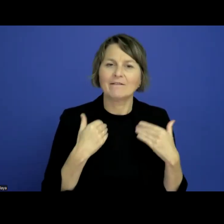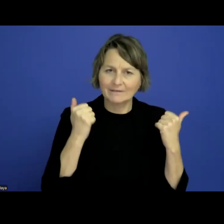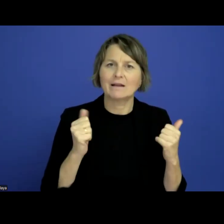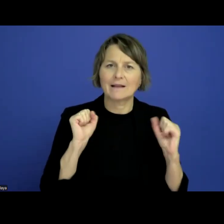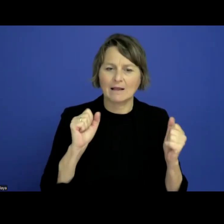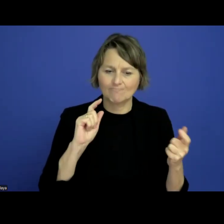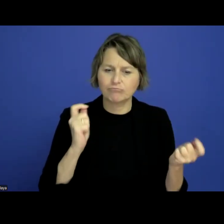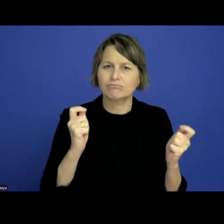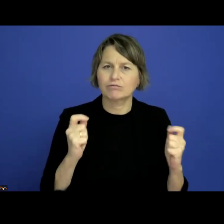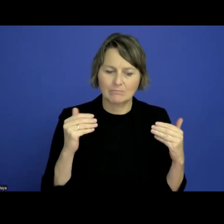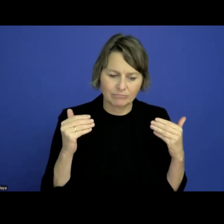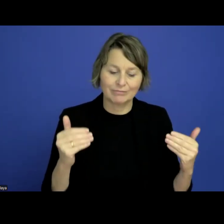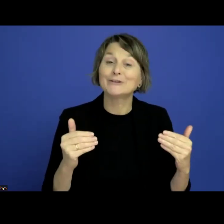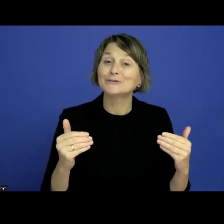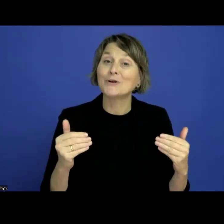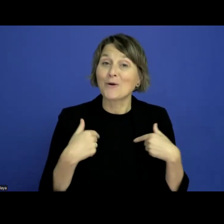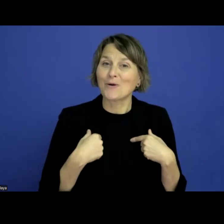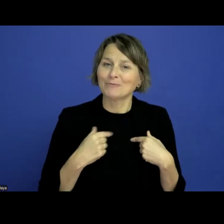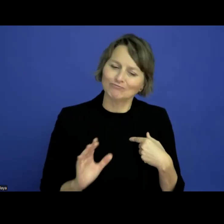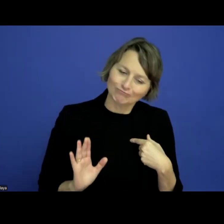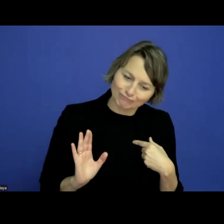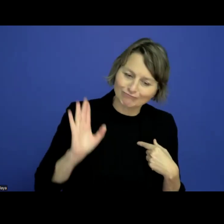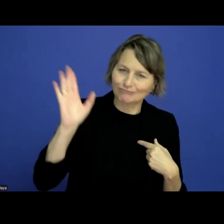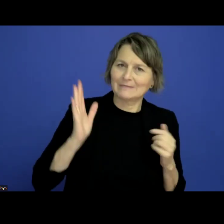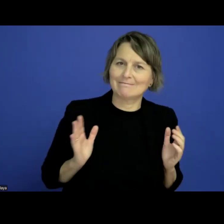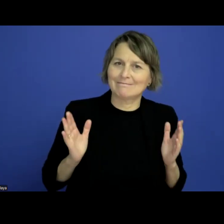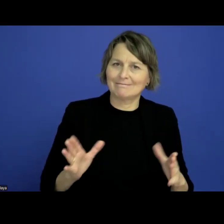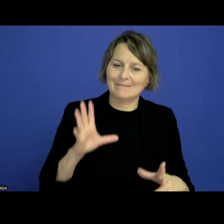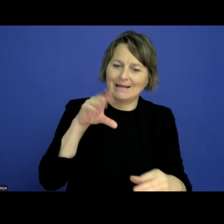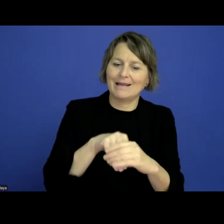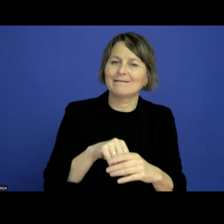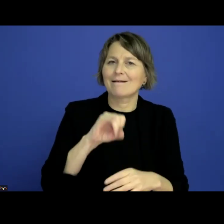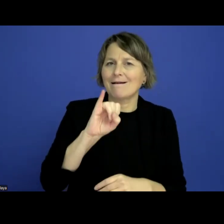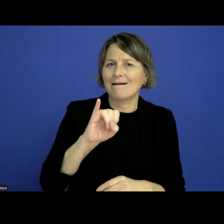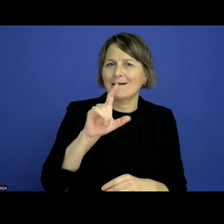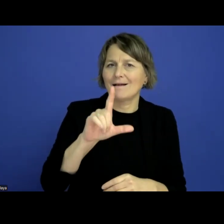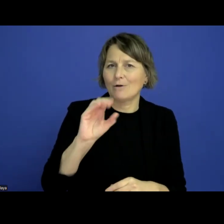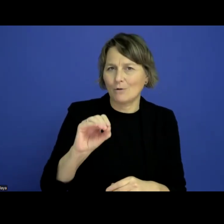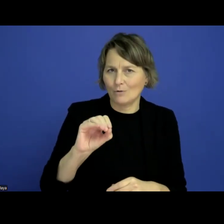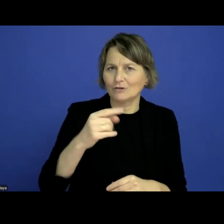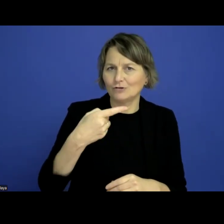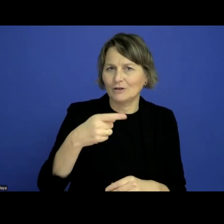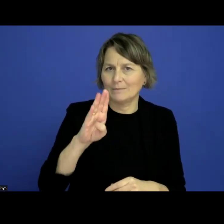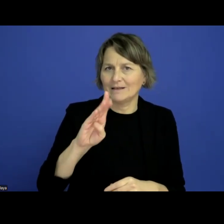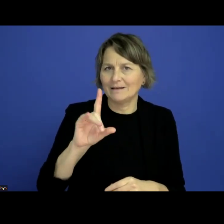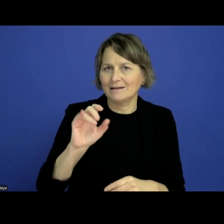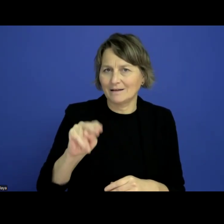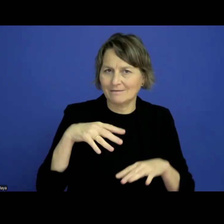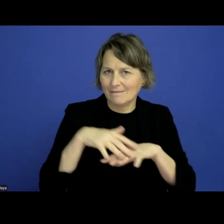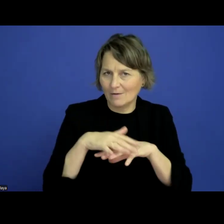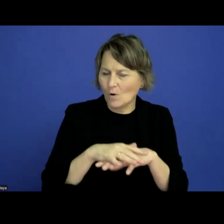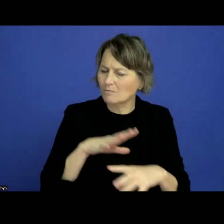of ILO GBDN network. We are also part and founders with Share and Care program of ILO